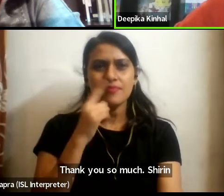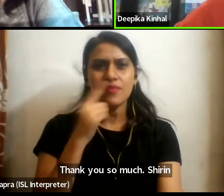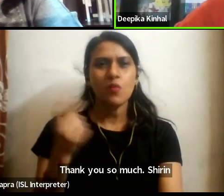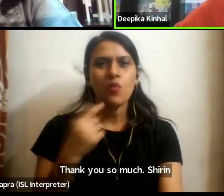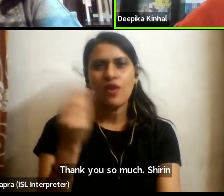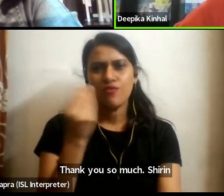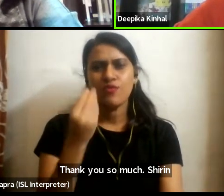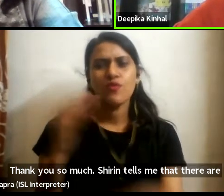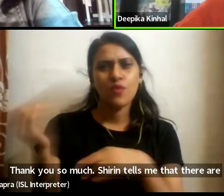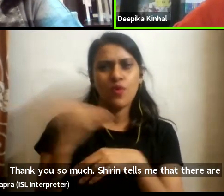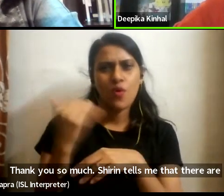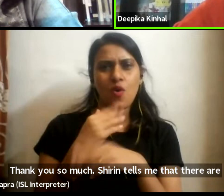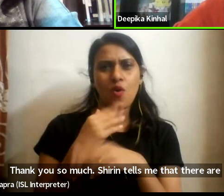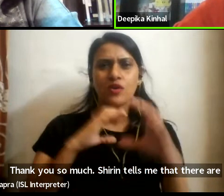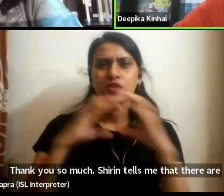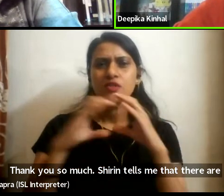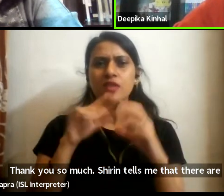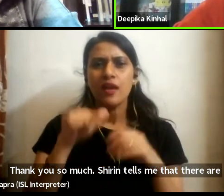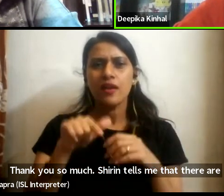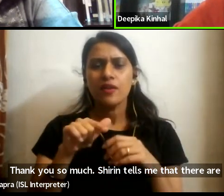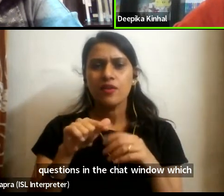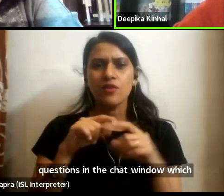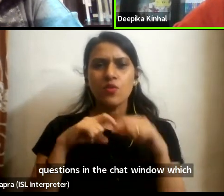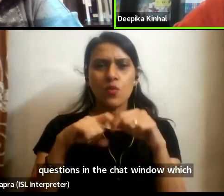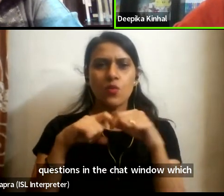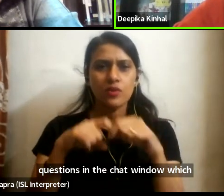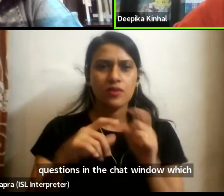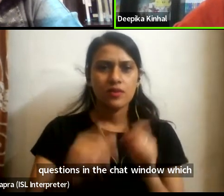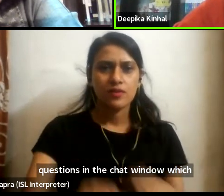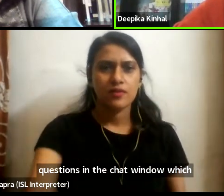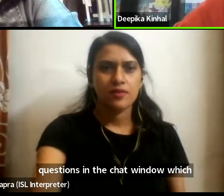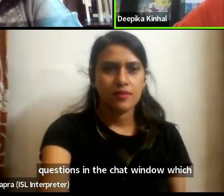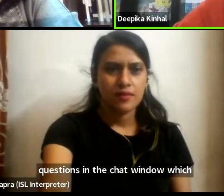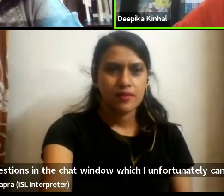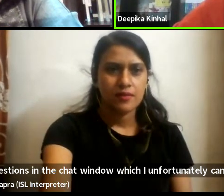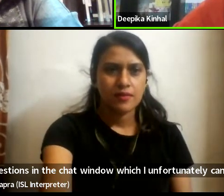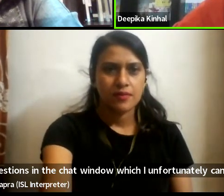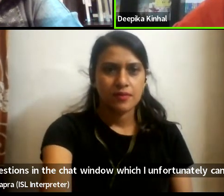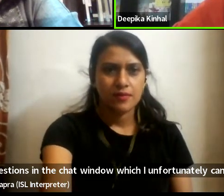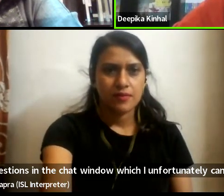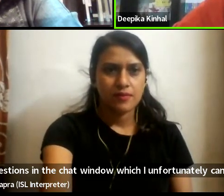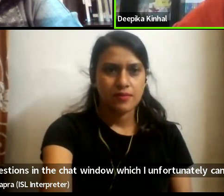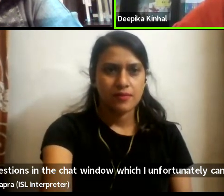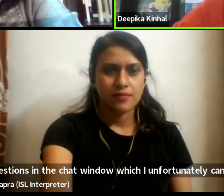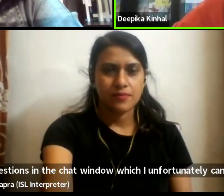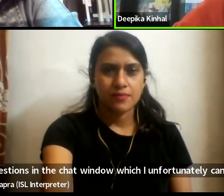in the chat window, which I unfortunately cannot see.